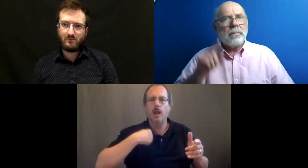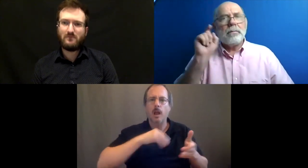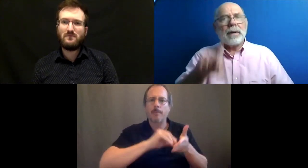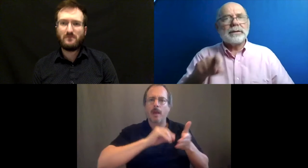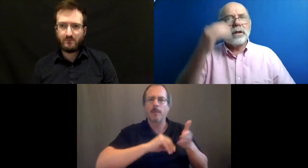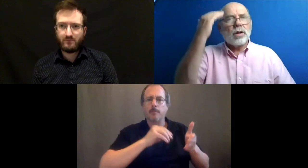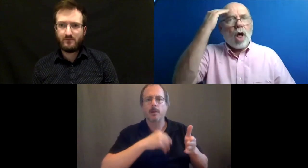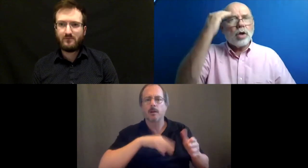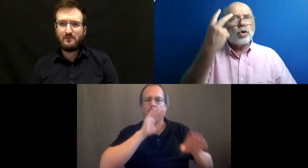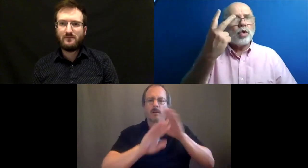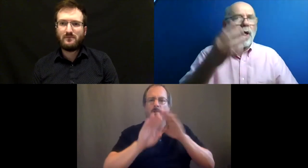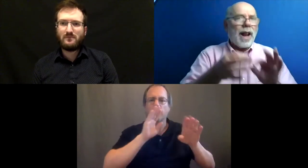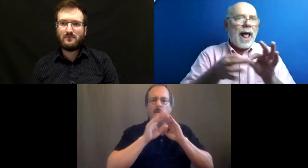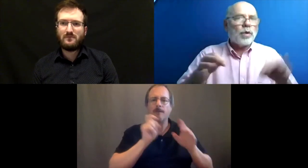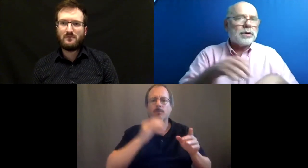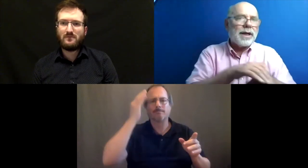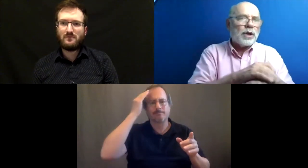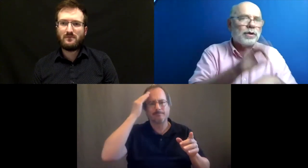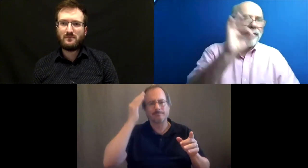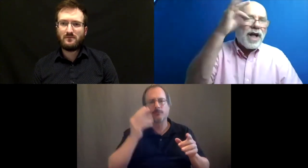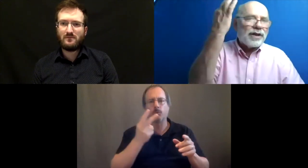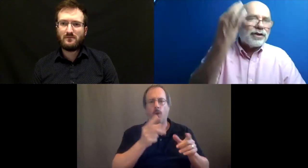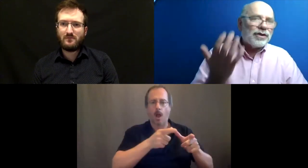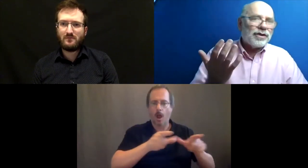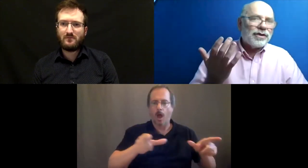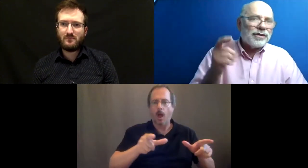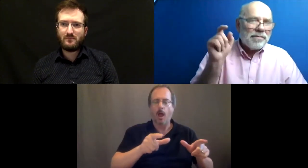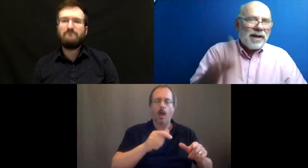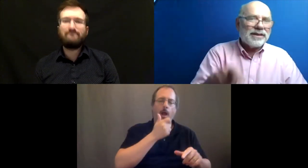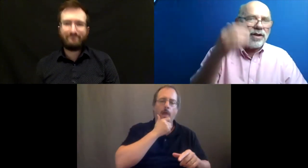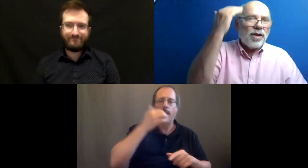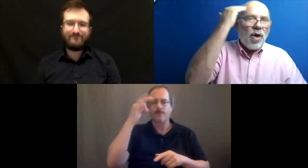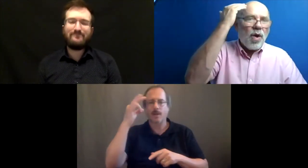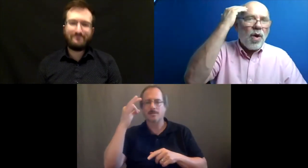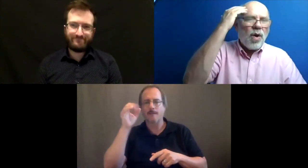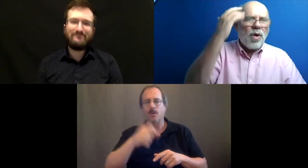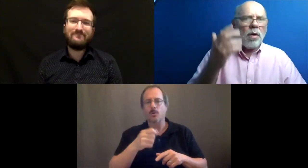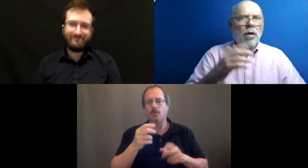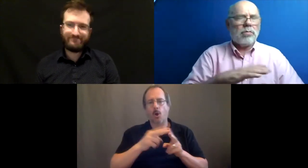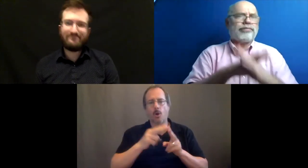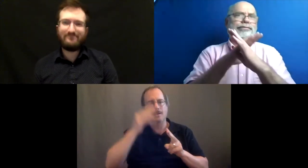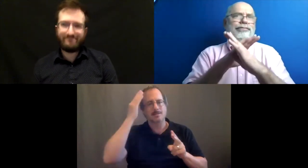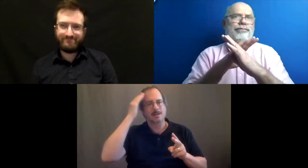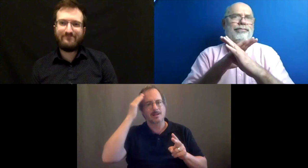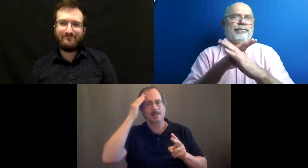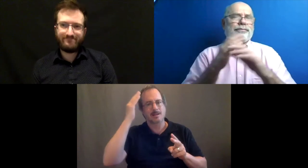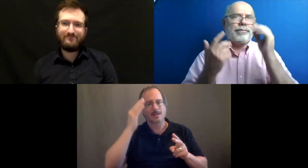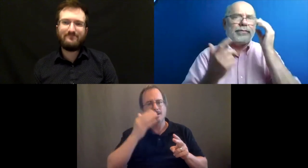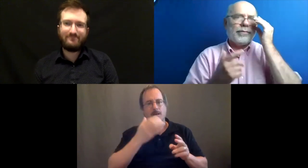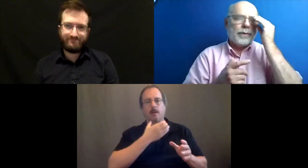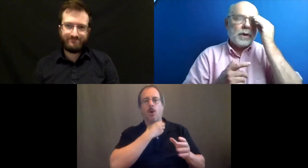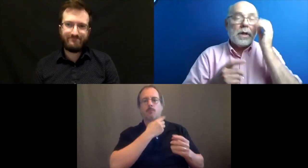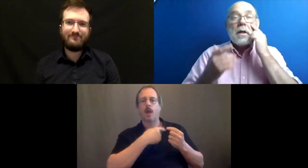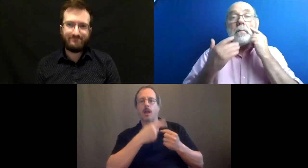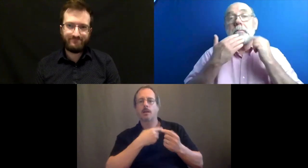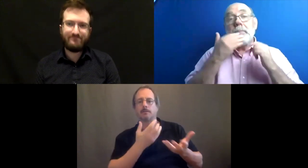falling short. Deaf individuals have applied for these positions. However, they're limited because they are told they must